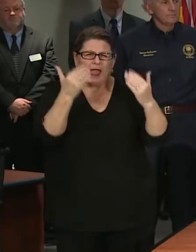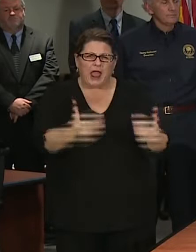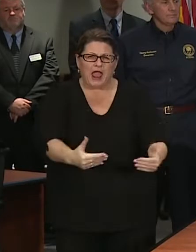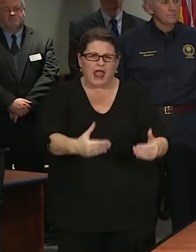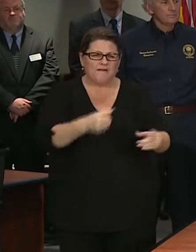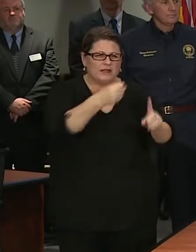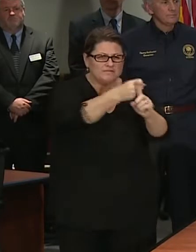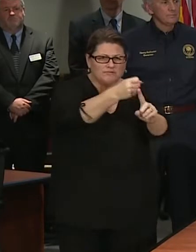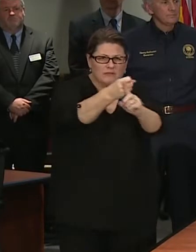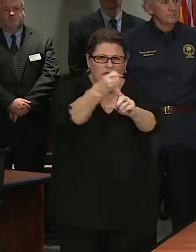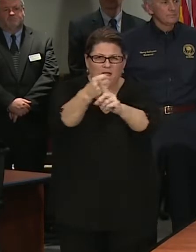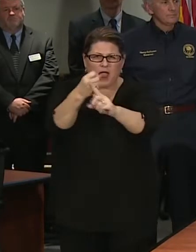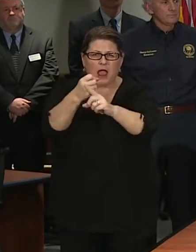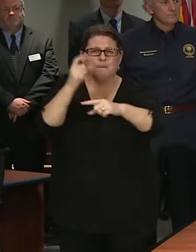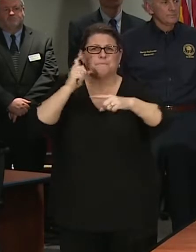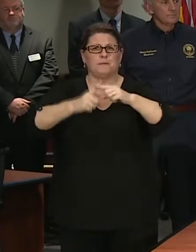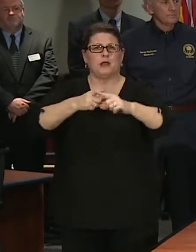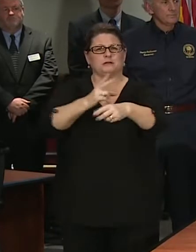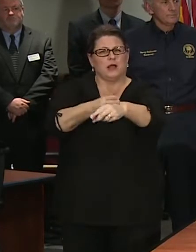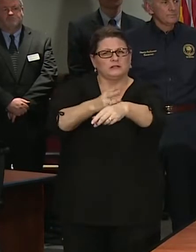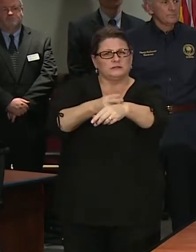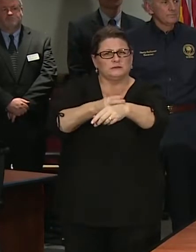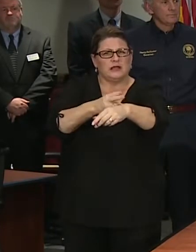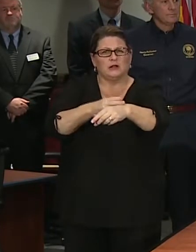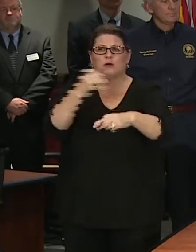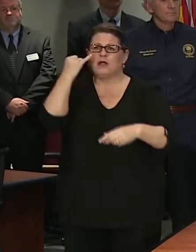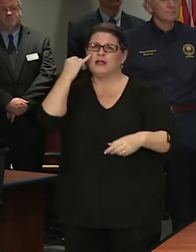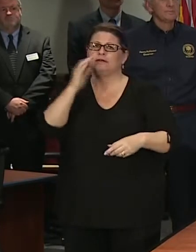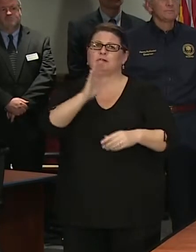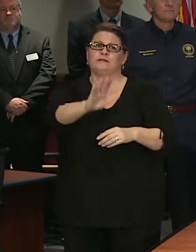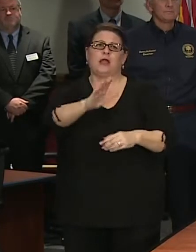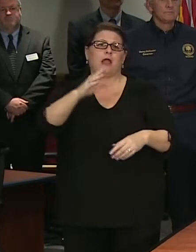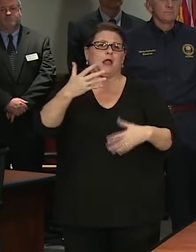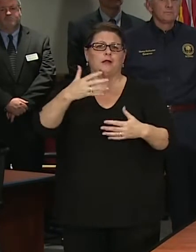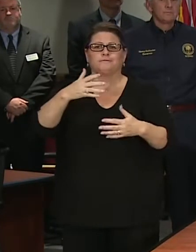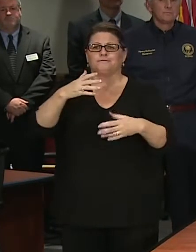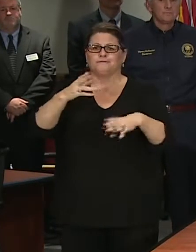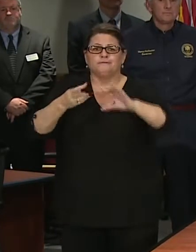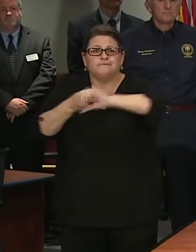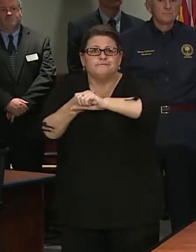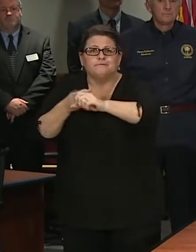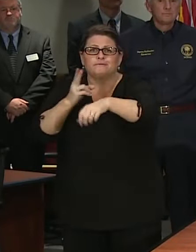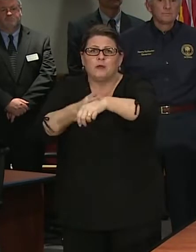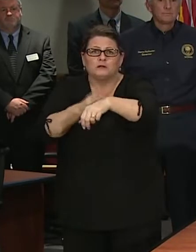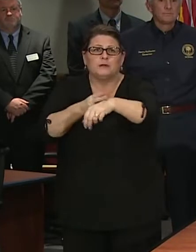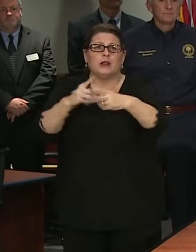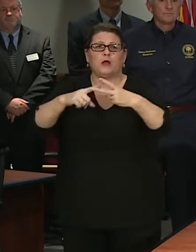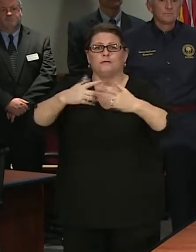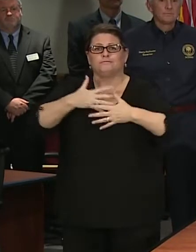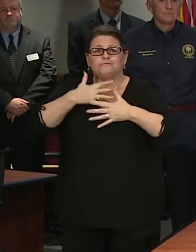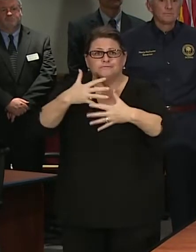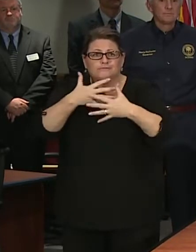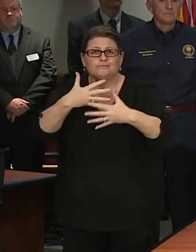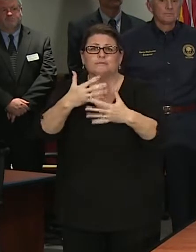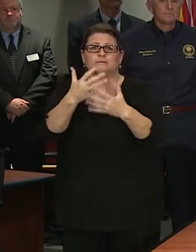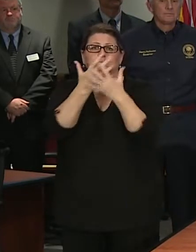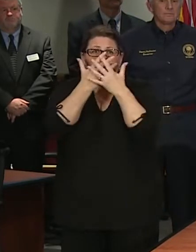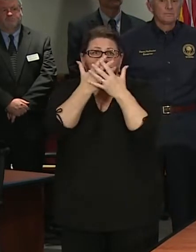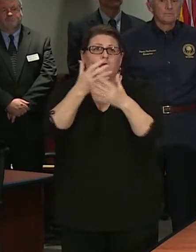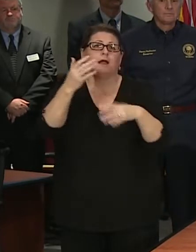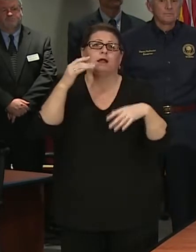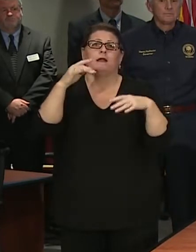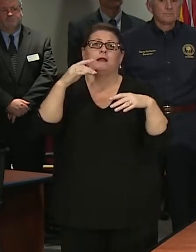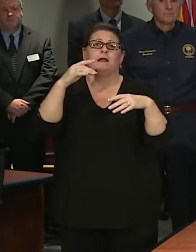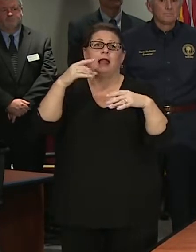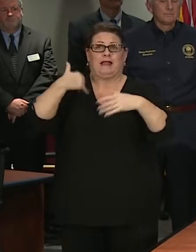healthcare system, including hospitalization rates, ventilator availability, and others. And we are doing